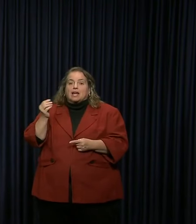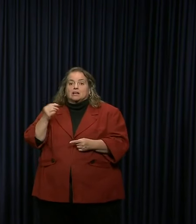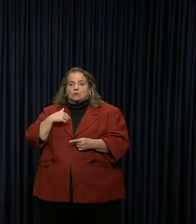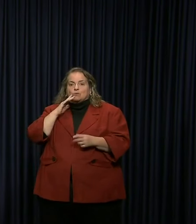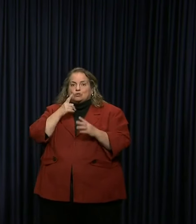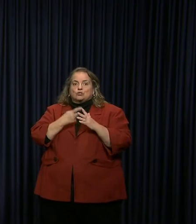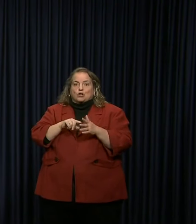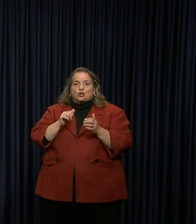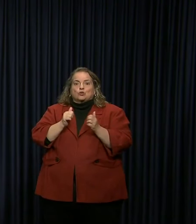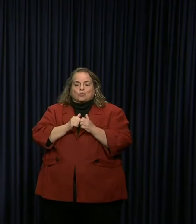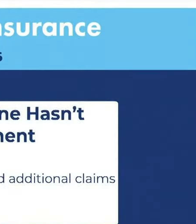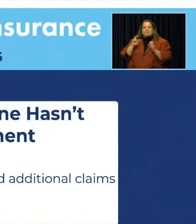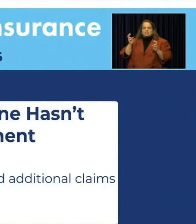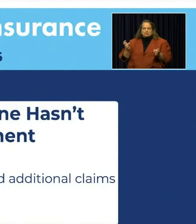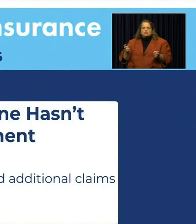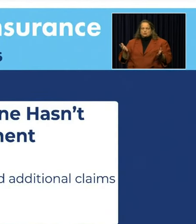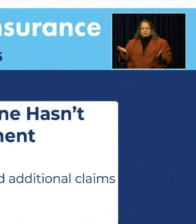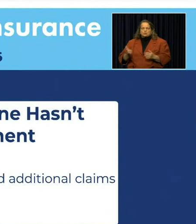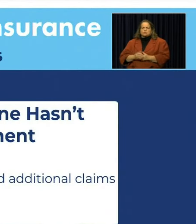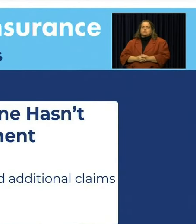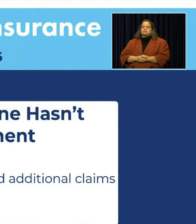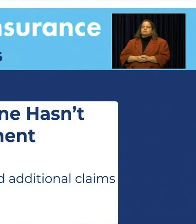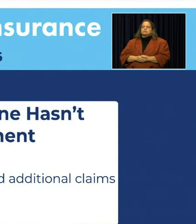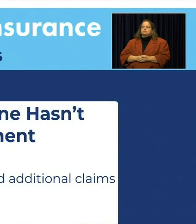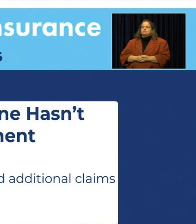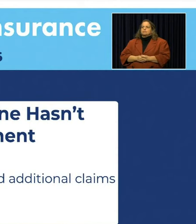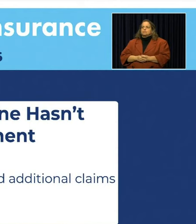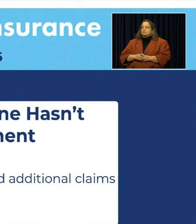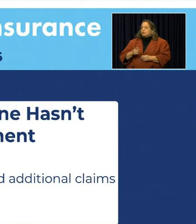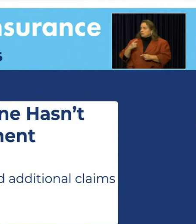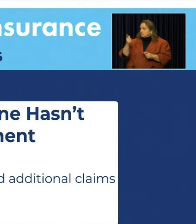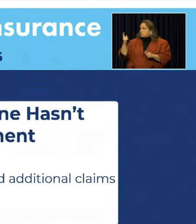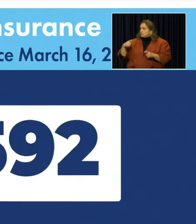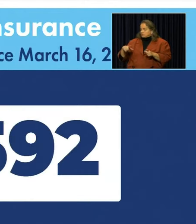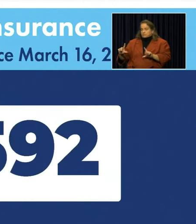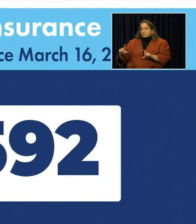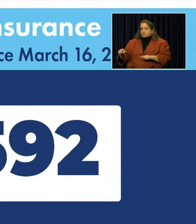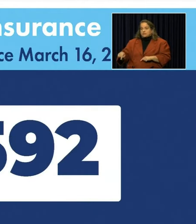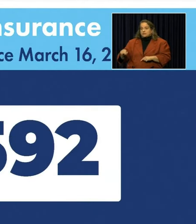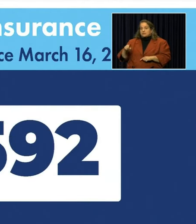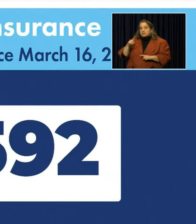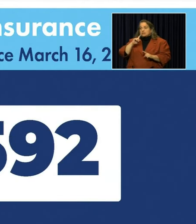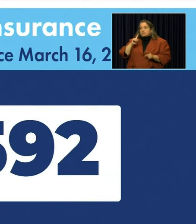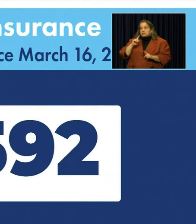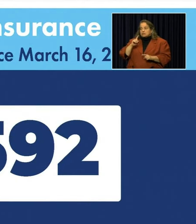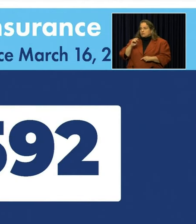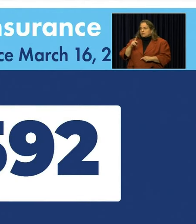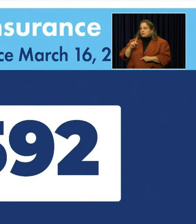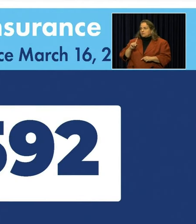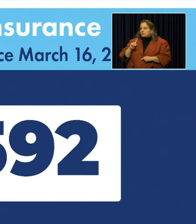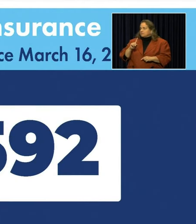start here with the issues. So talking to, there we go.